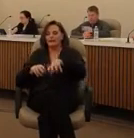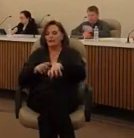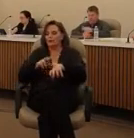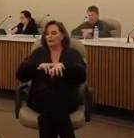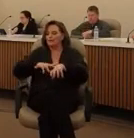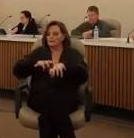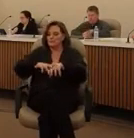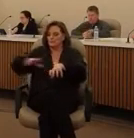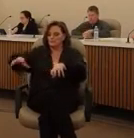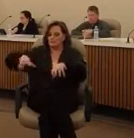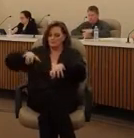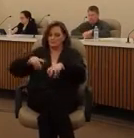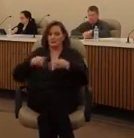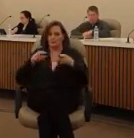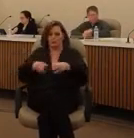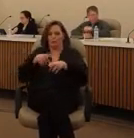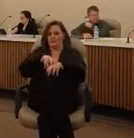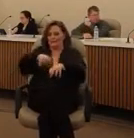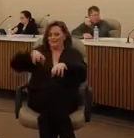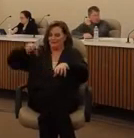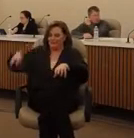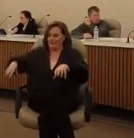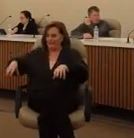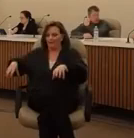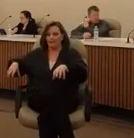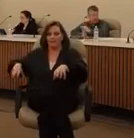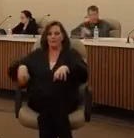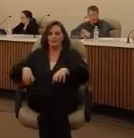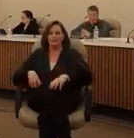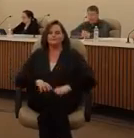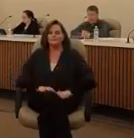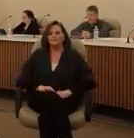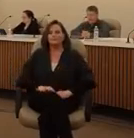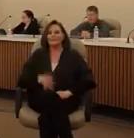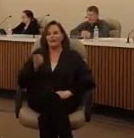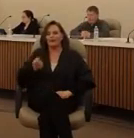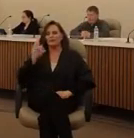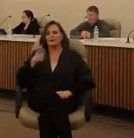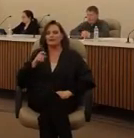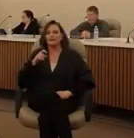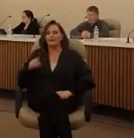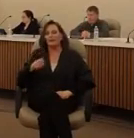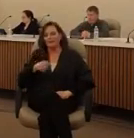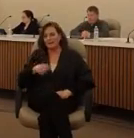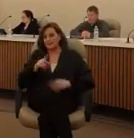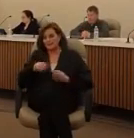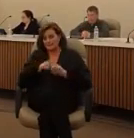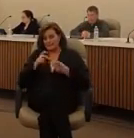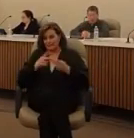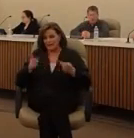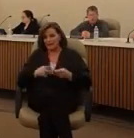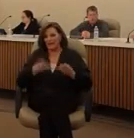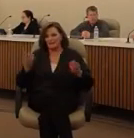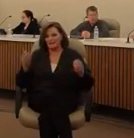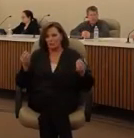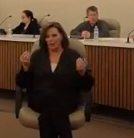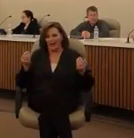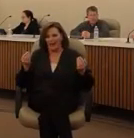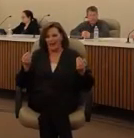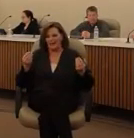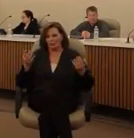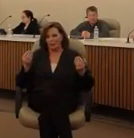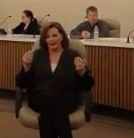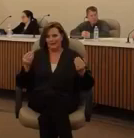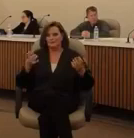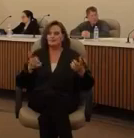and there will be most likely be a drainage swale in between. And that particular area is quite wet, so I suspect it will always